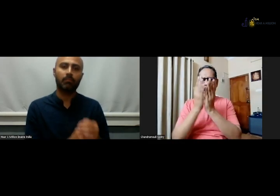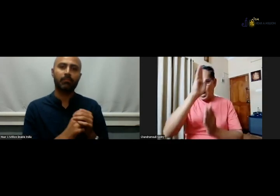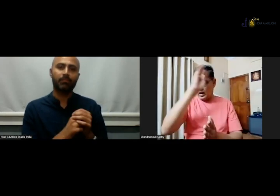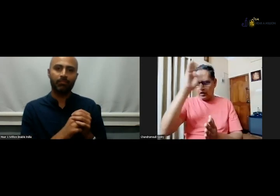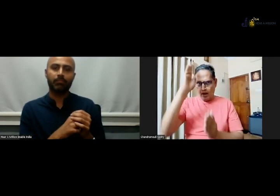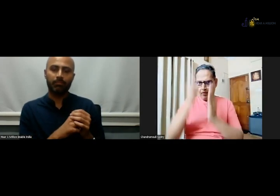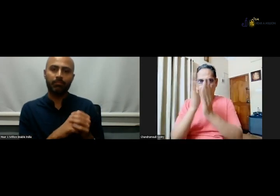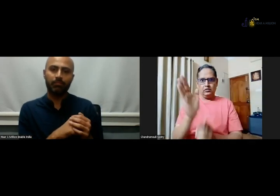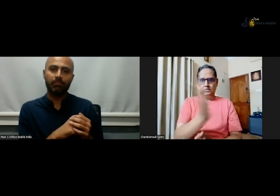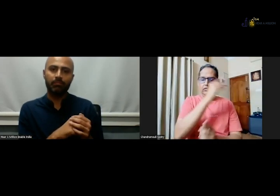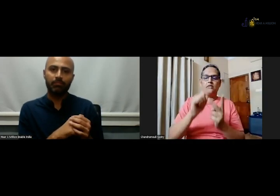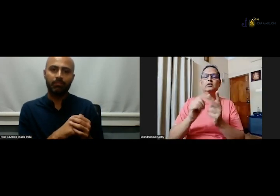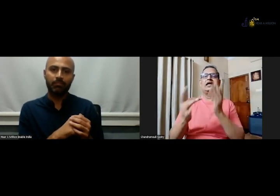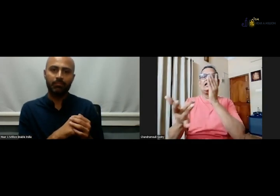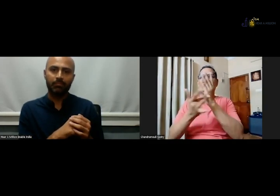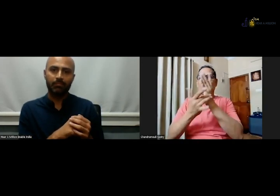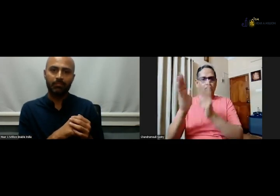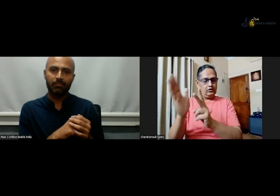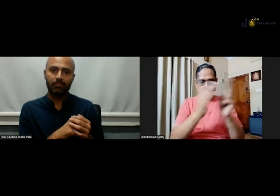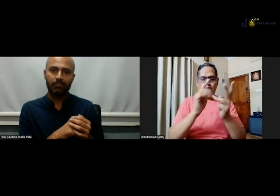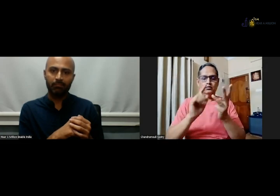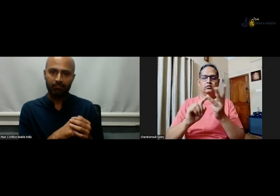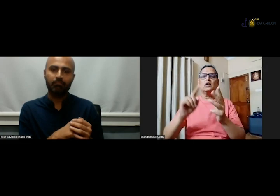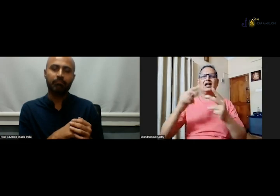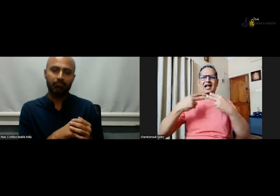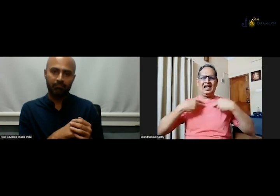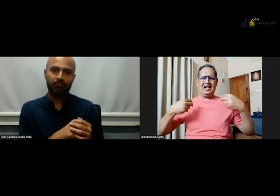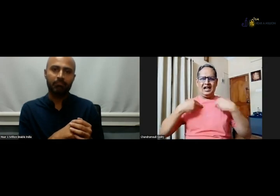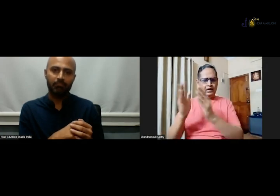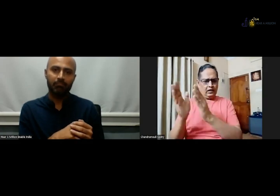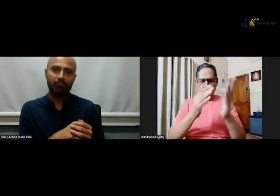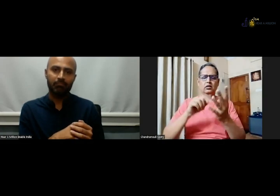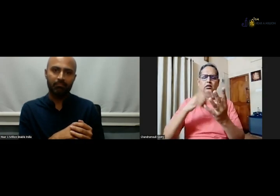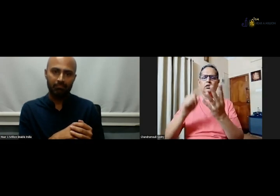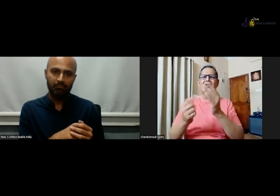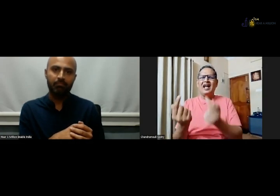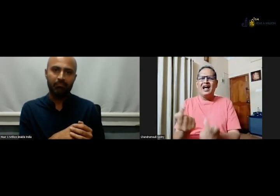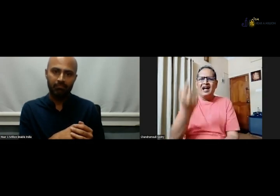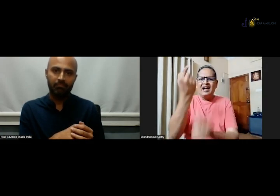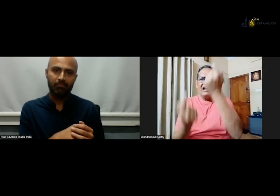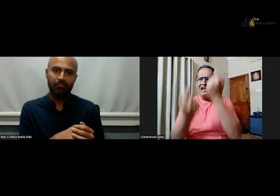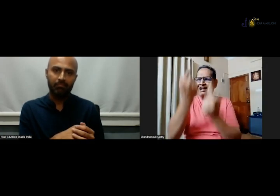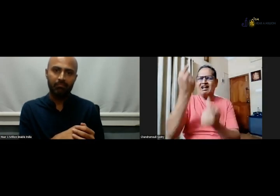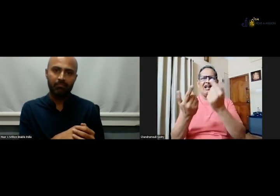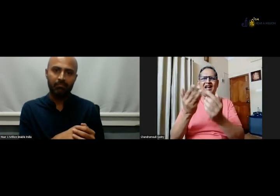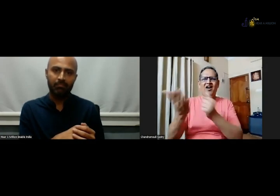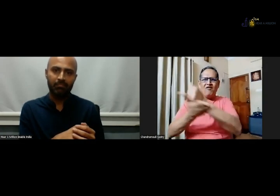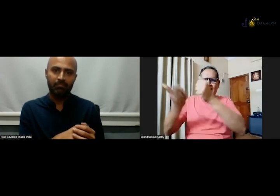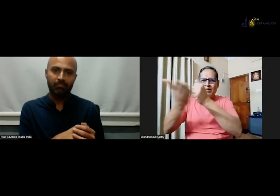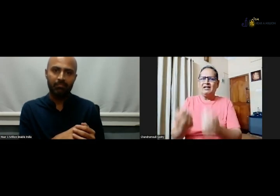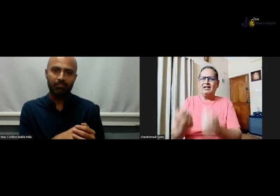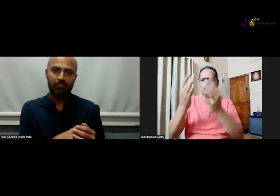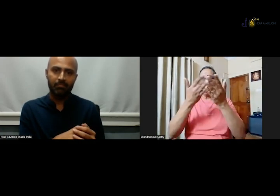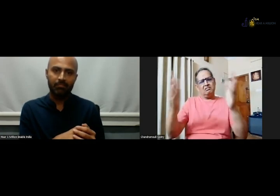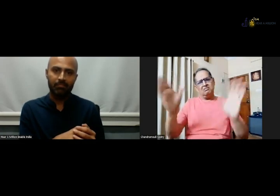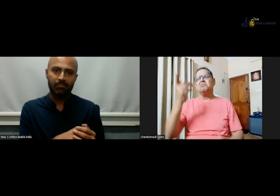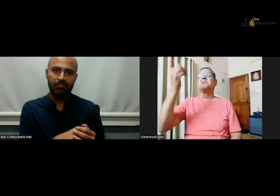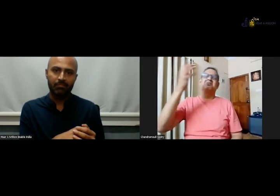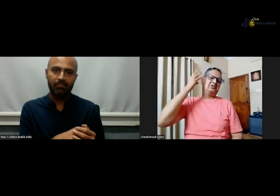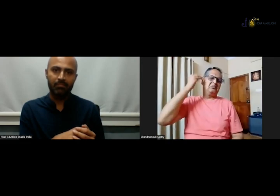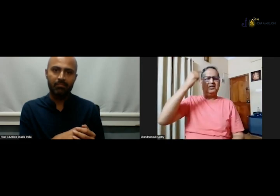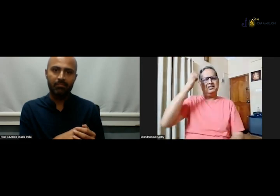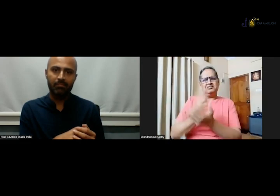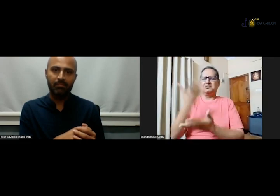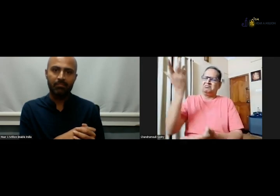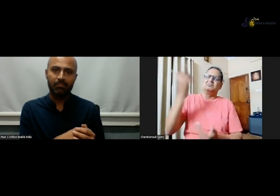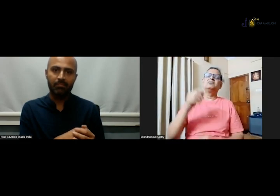okay, so they had this, different sessions about academics or technology or legal policies or politics. They